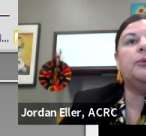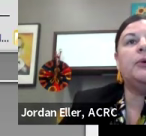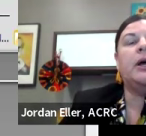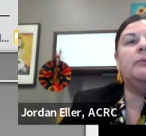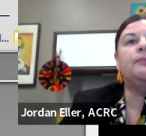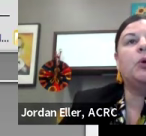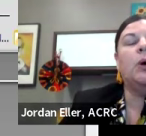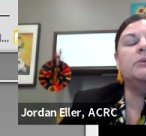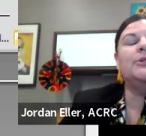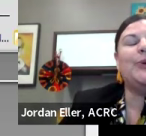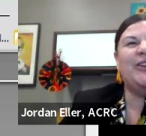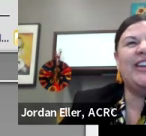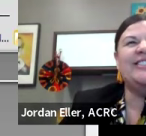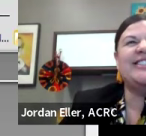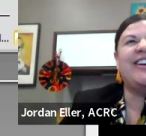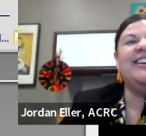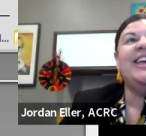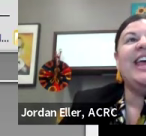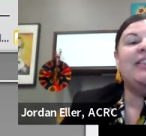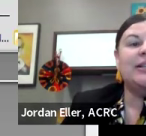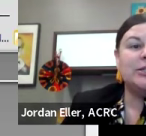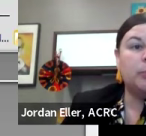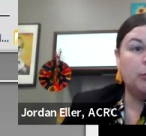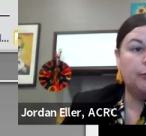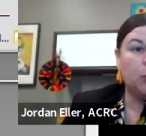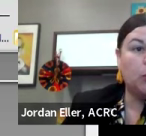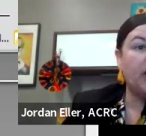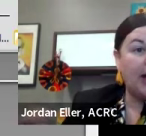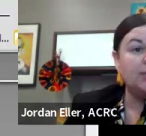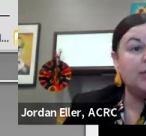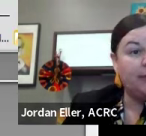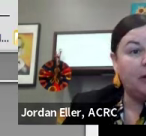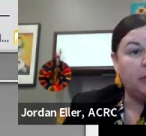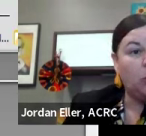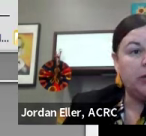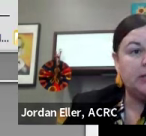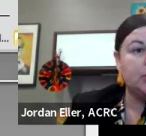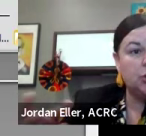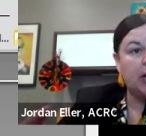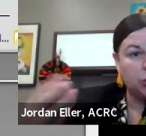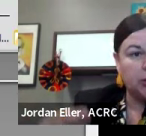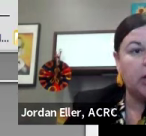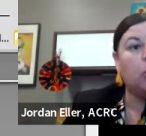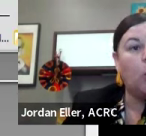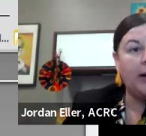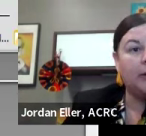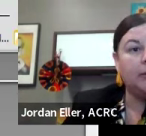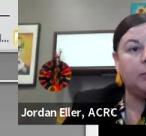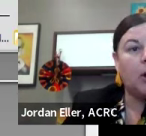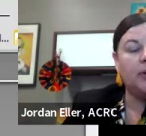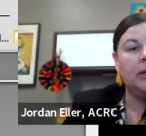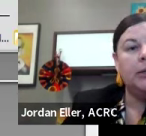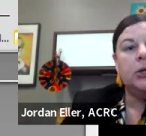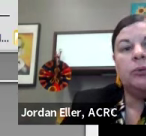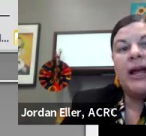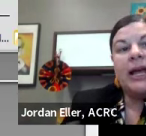1:30 to 1 to 1:30, sorry. And this is both for the housing development organization to actually acquire